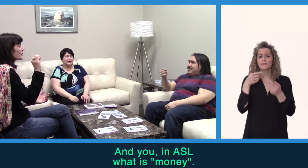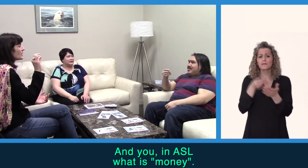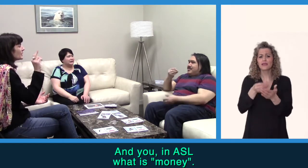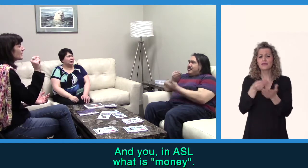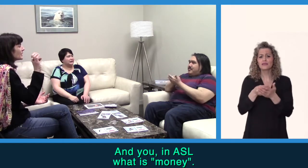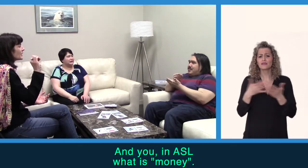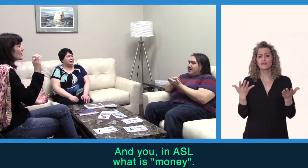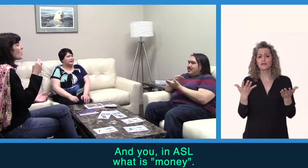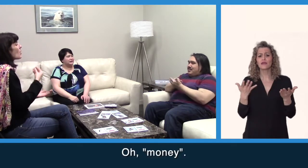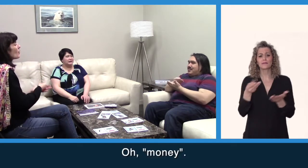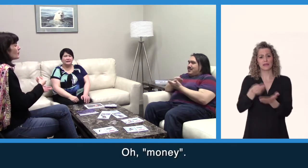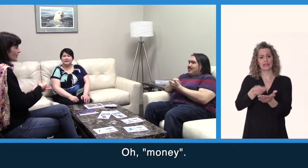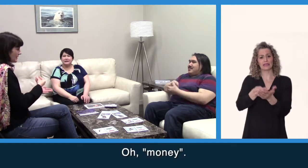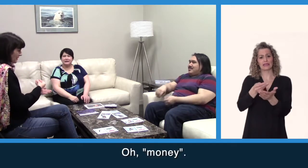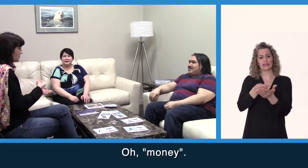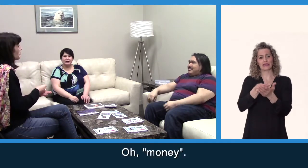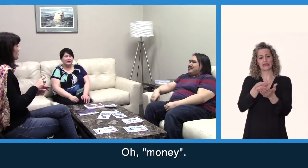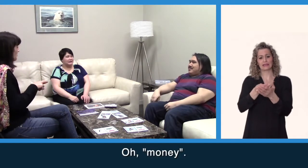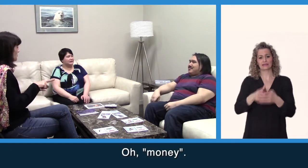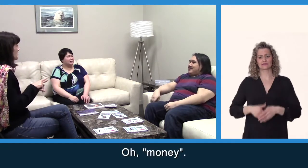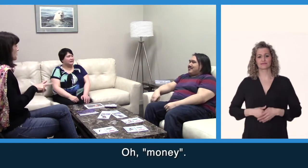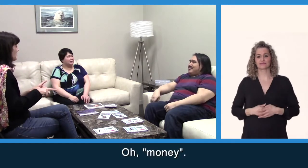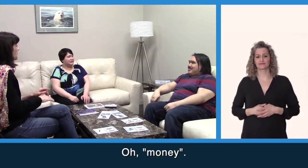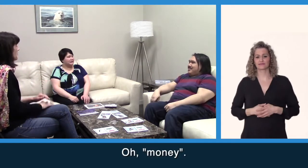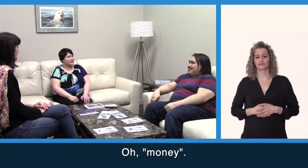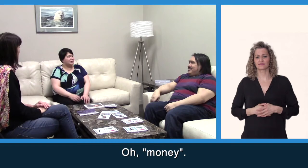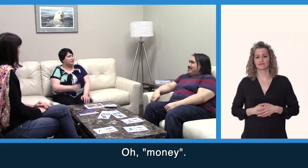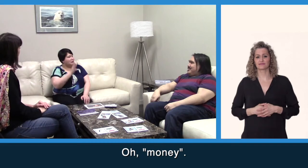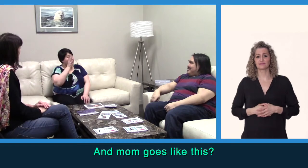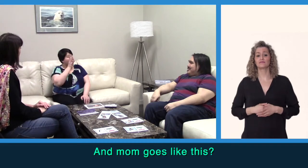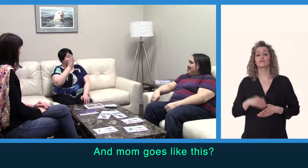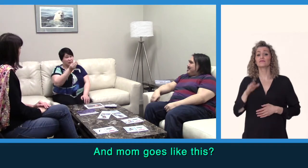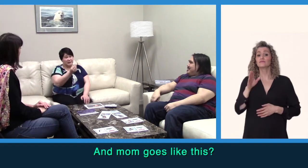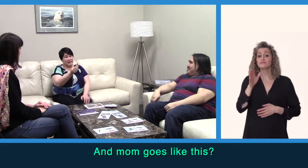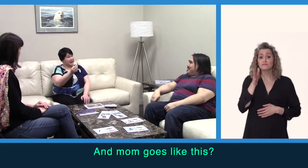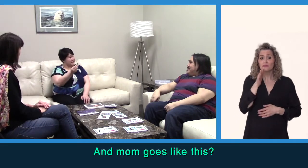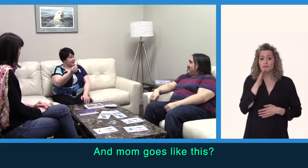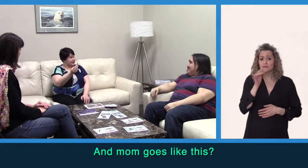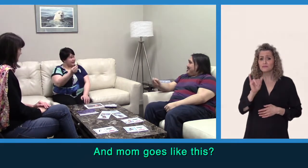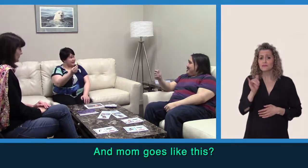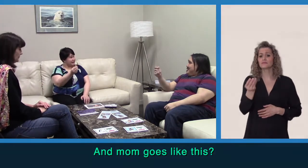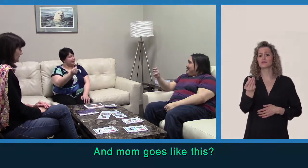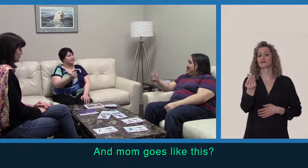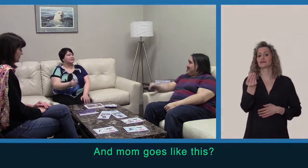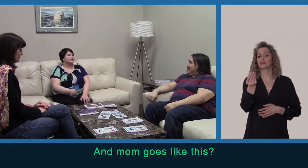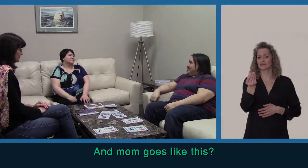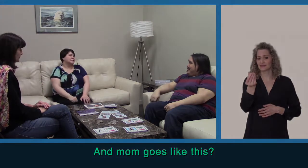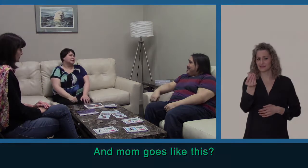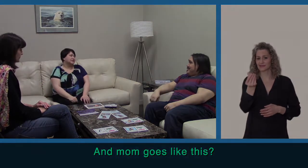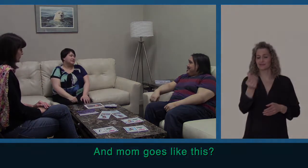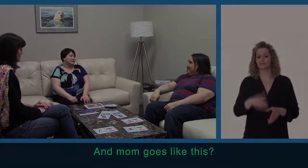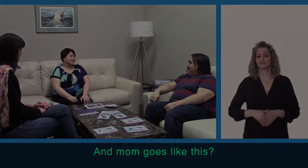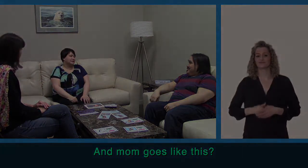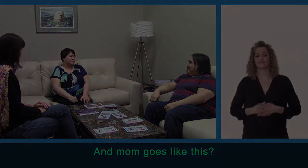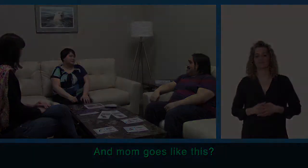what's money? Oh, money. Different. So mom goes like this.